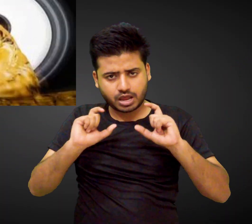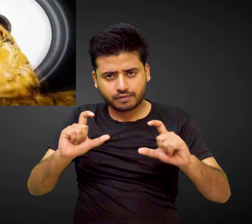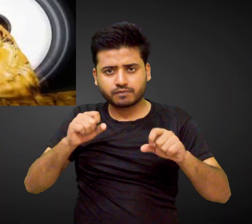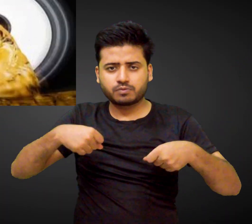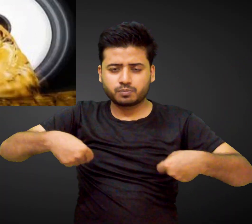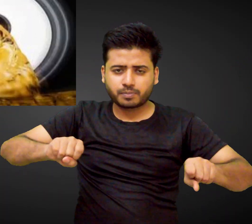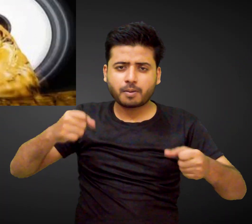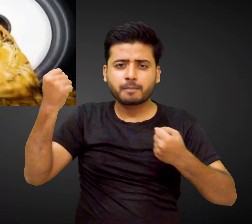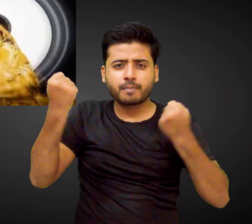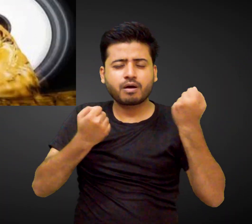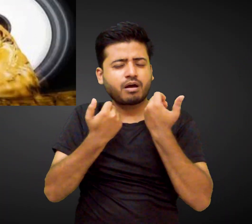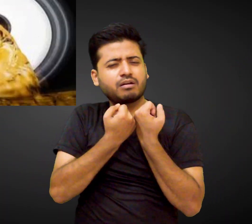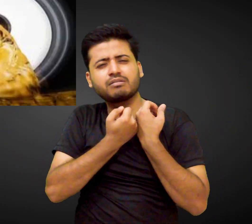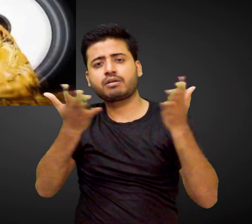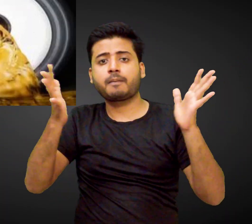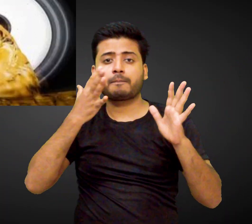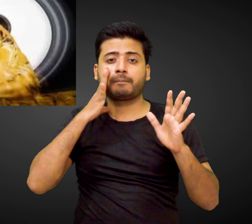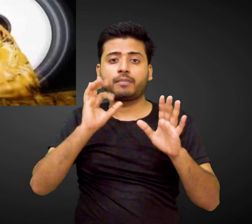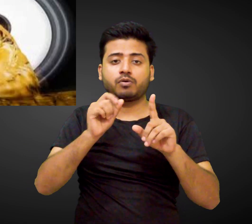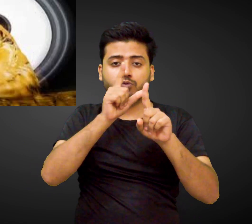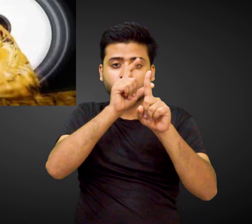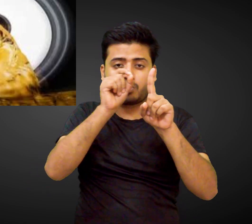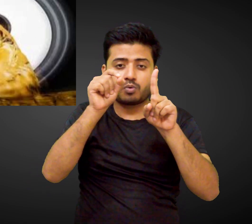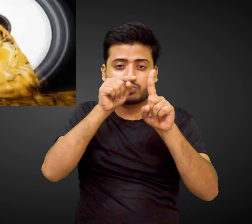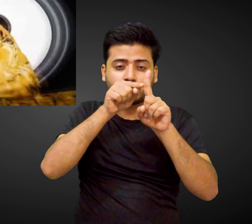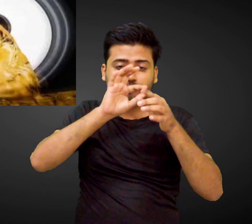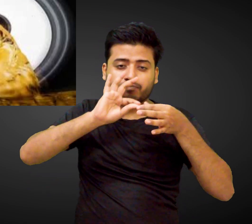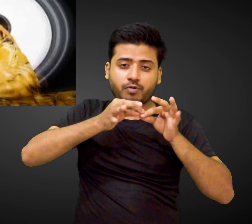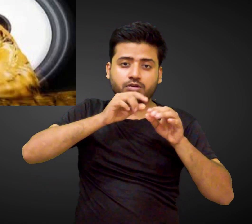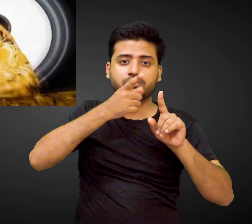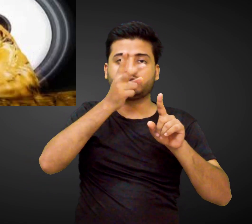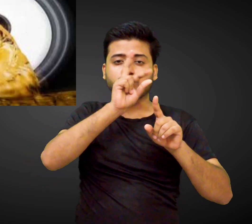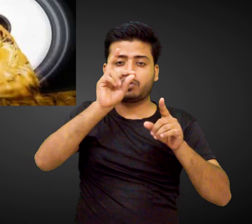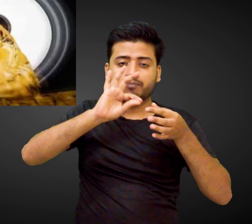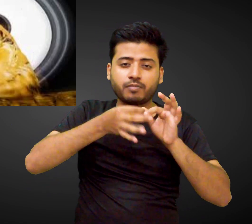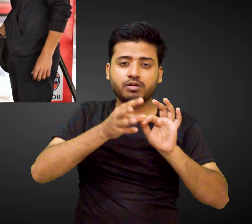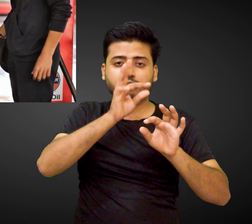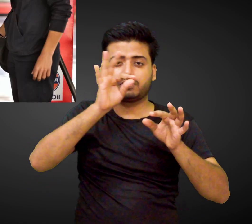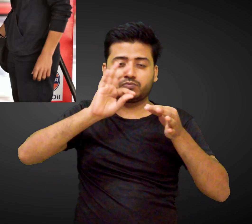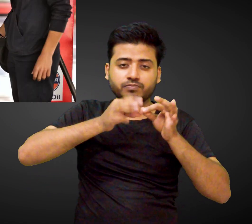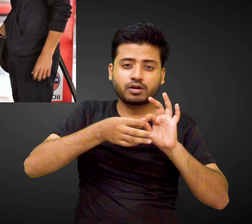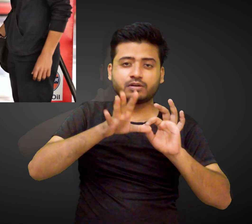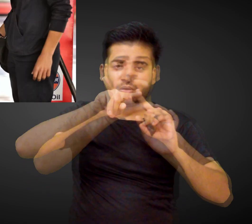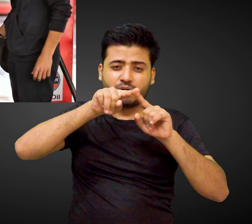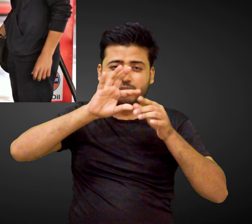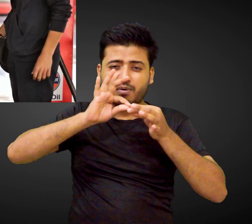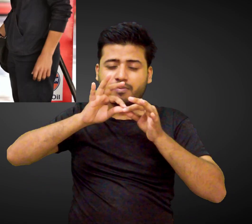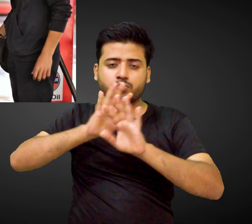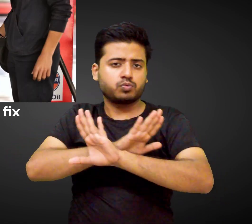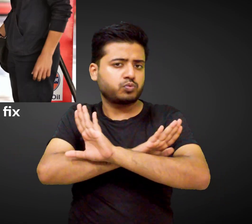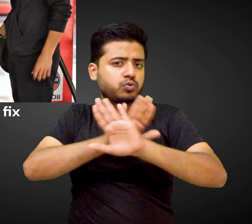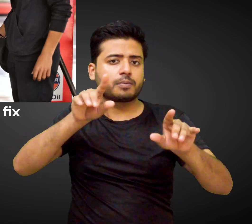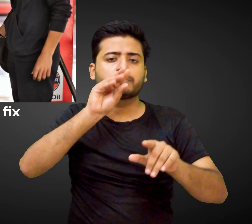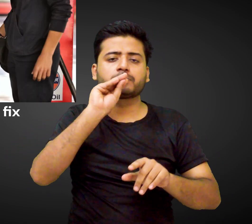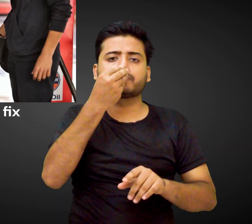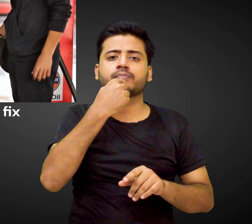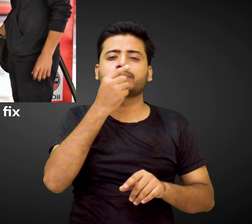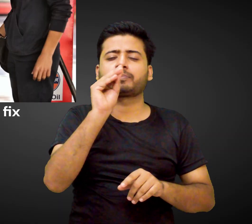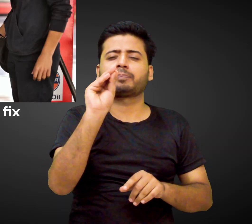are revised every day at 6 am. Termed dynamic fuel pricing. It was introduced in June 2017 in order to